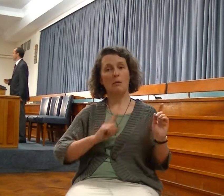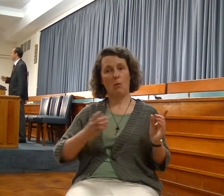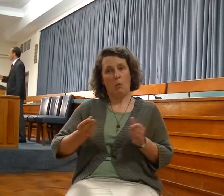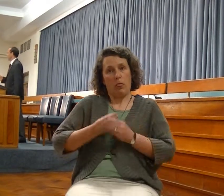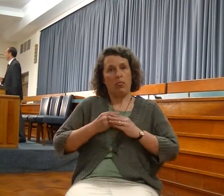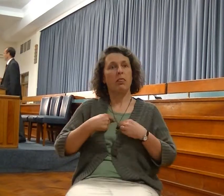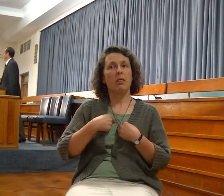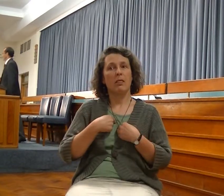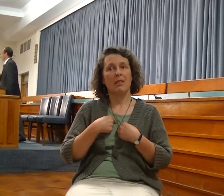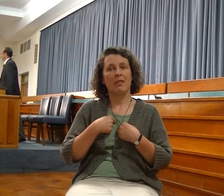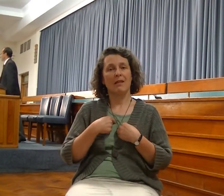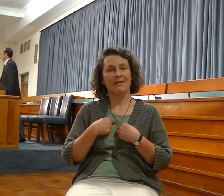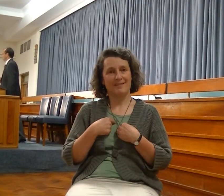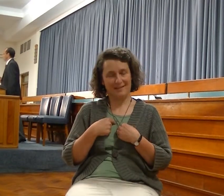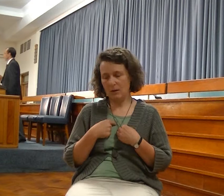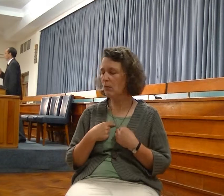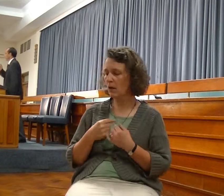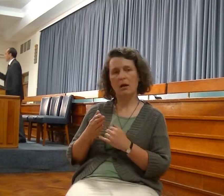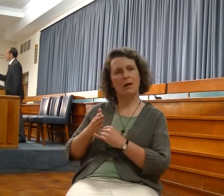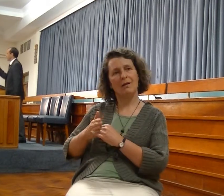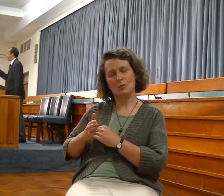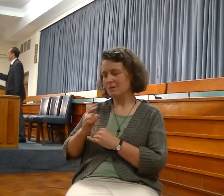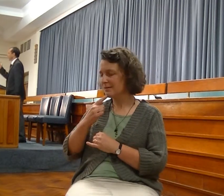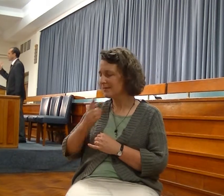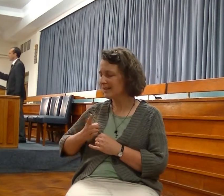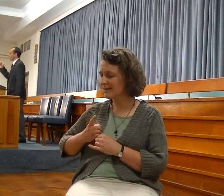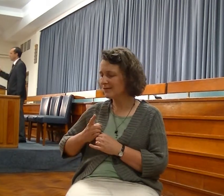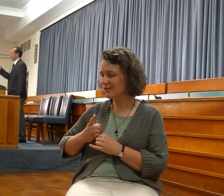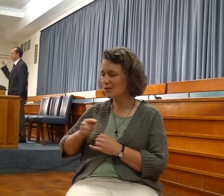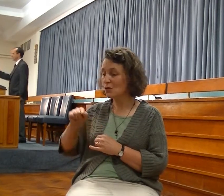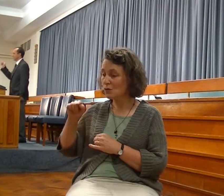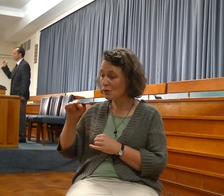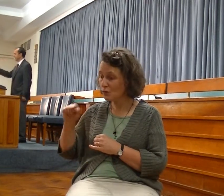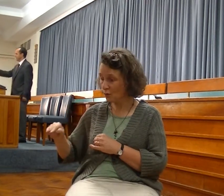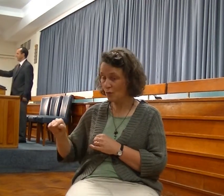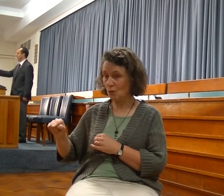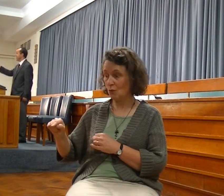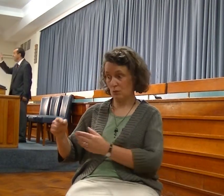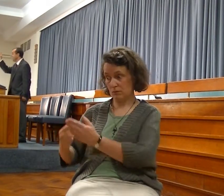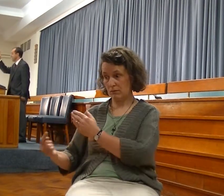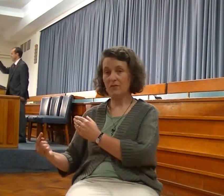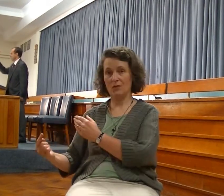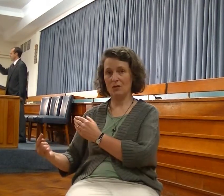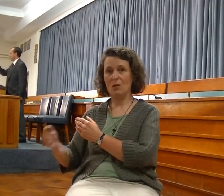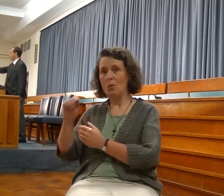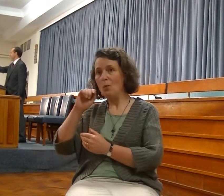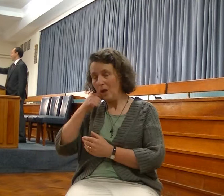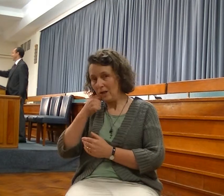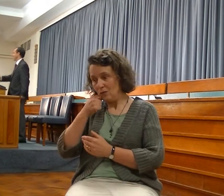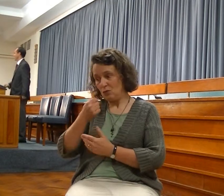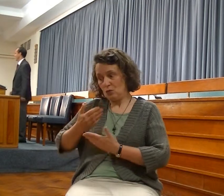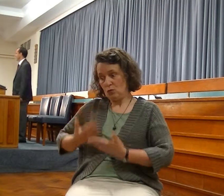no more separation. And finally, Jesus said to him, thou shalt be with me today